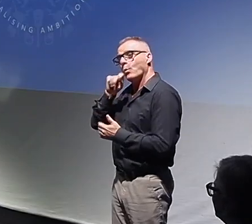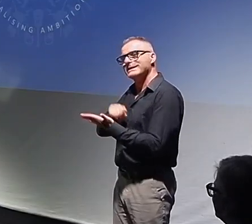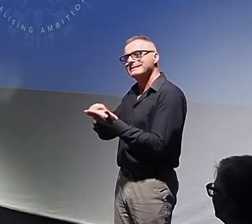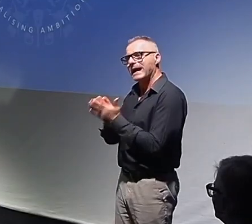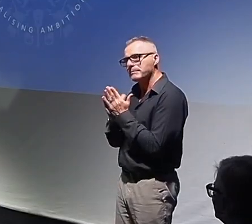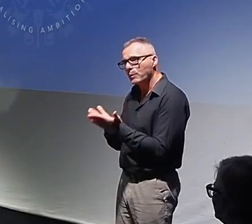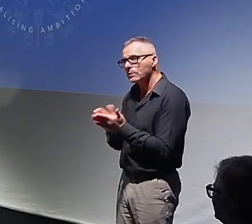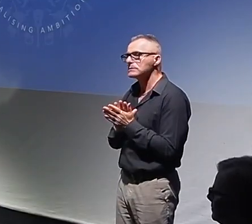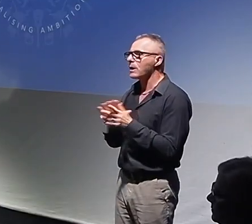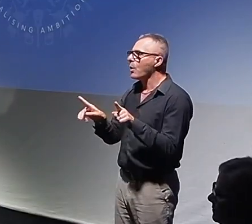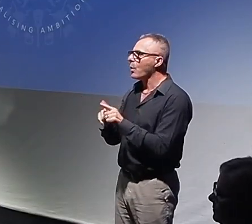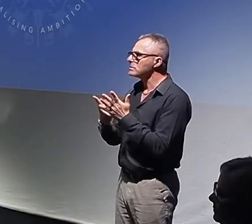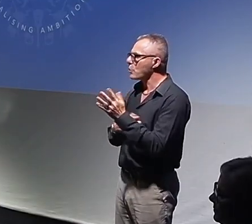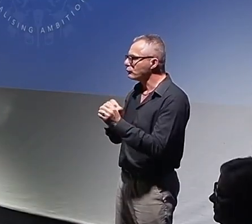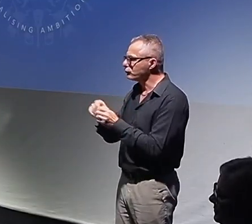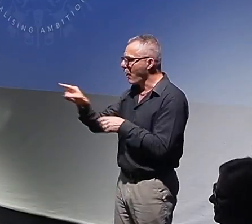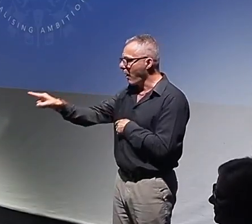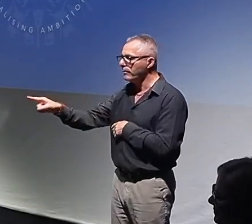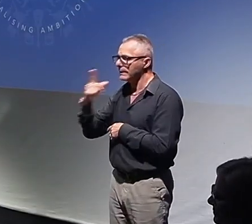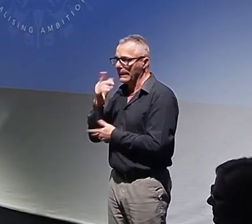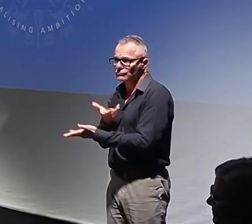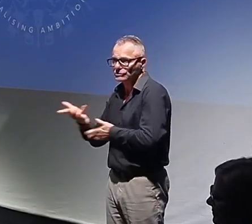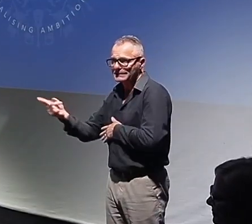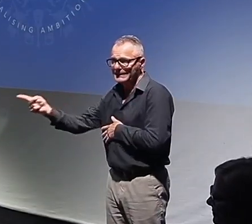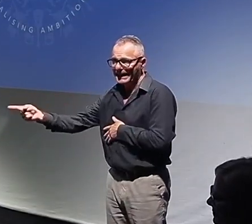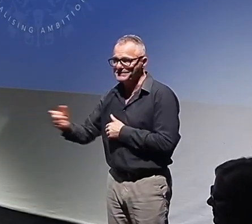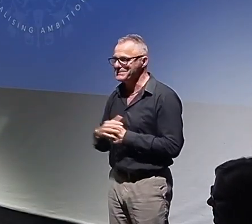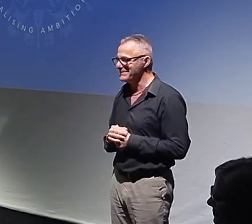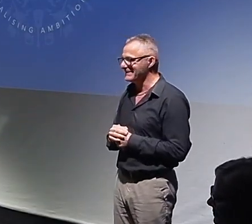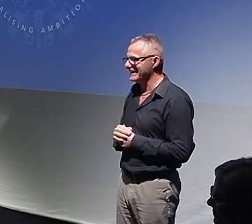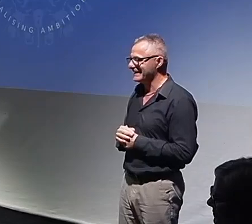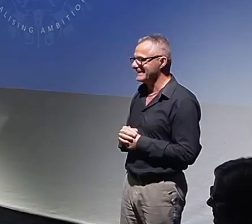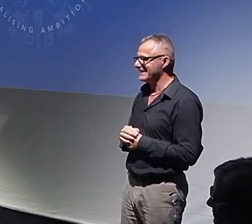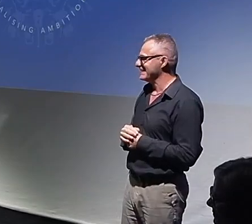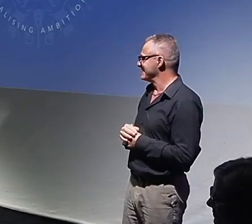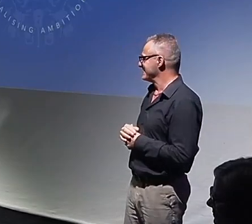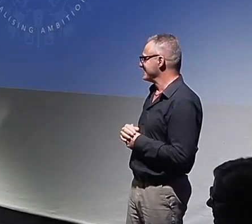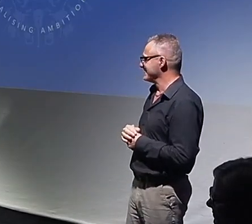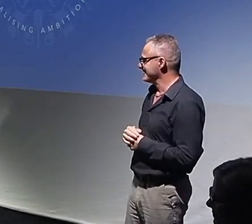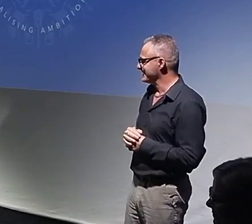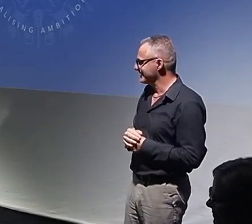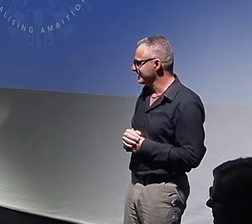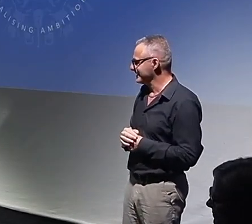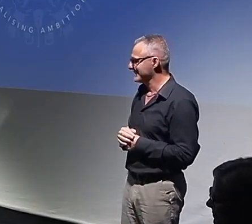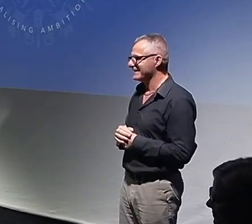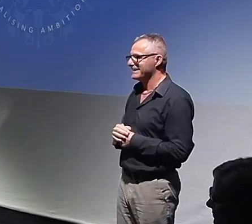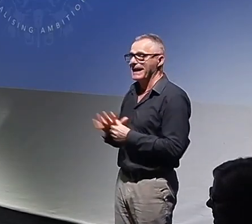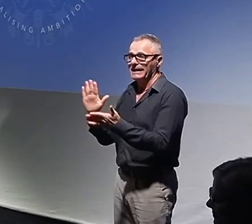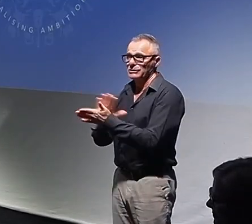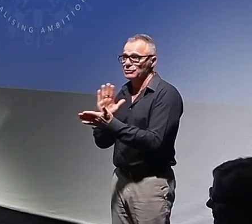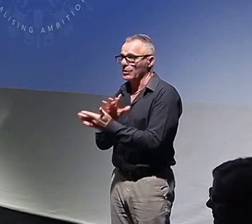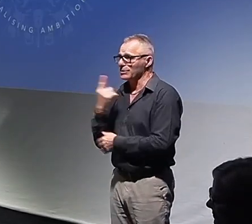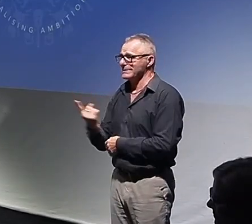and there's Rob to get to know, and there's people to enjoy yourselves.